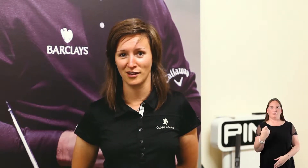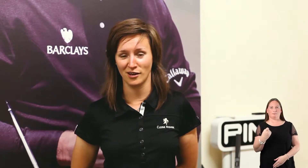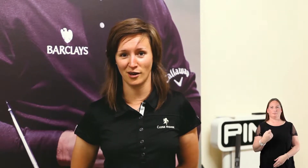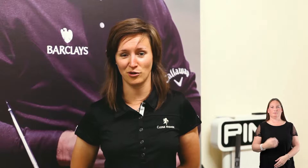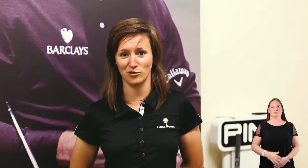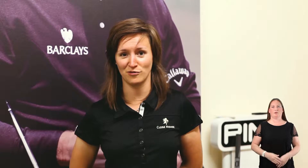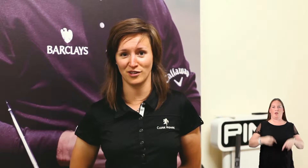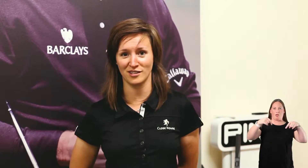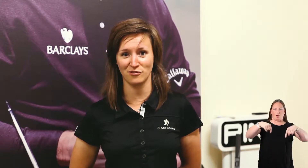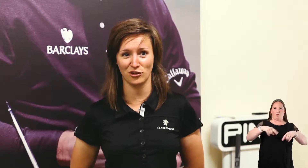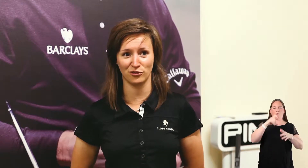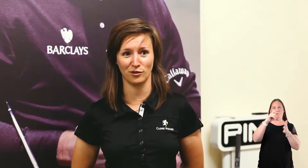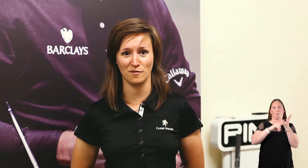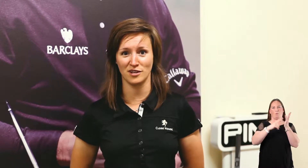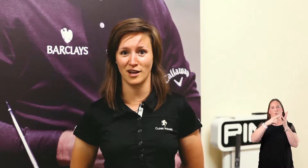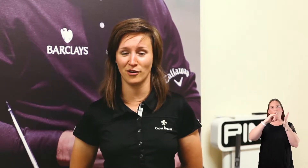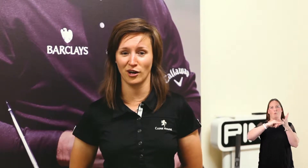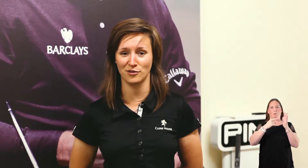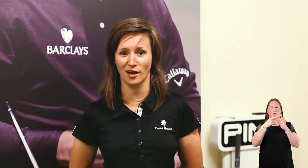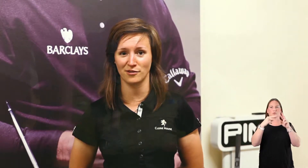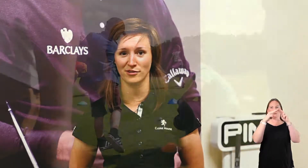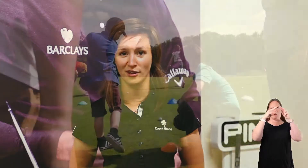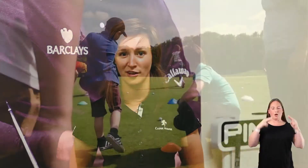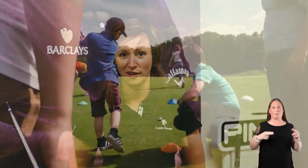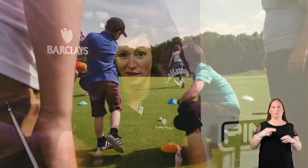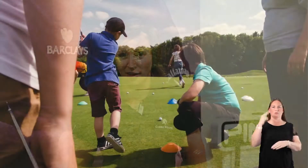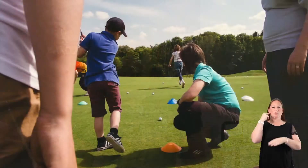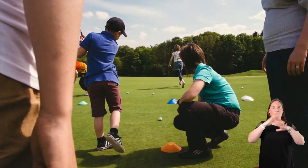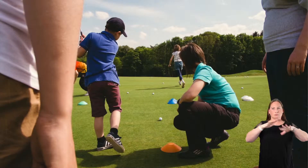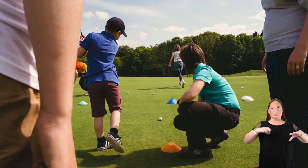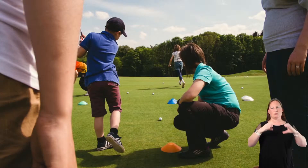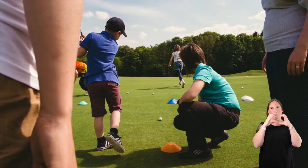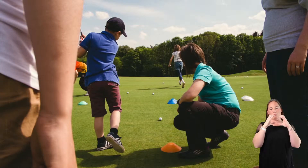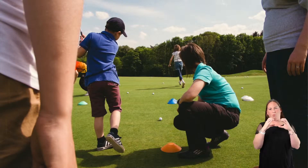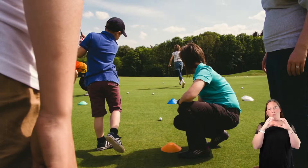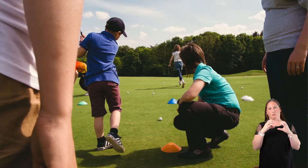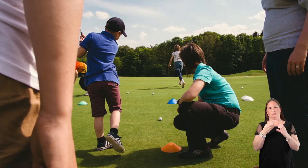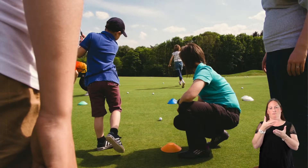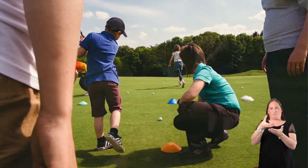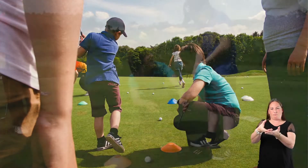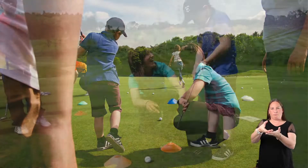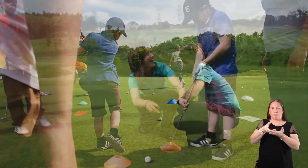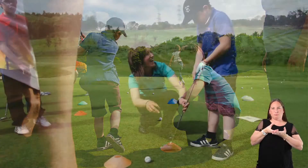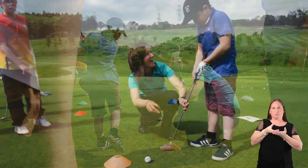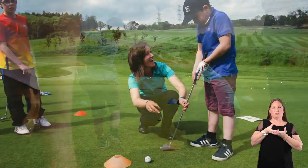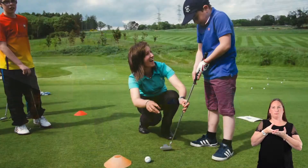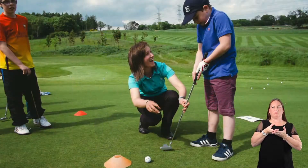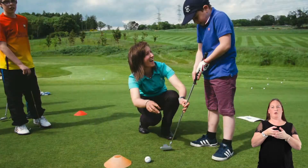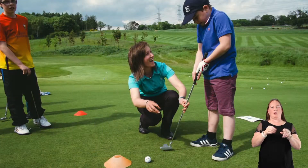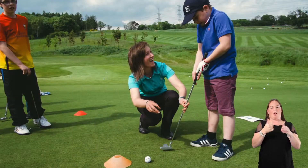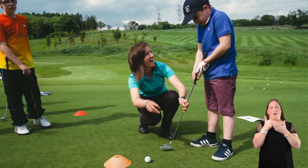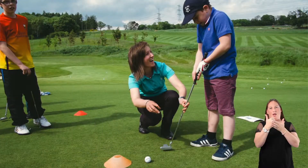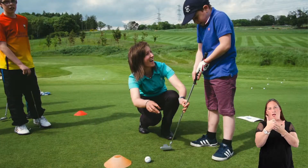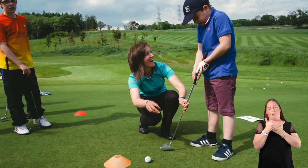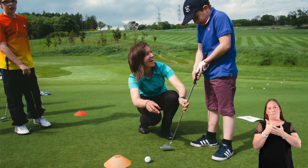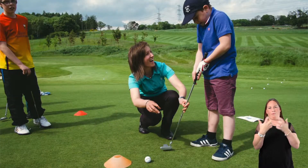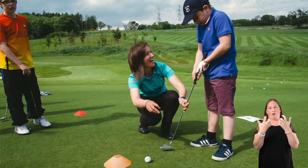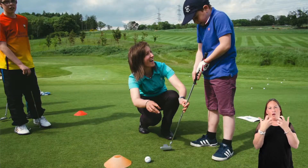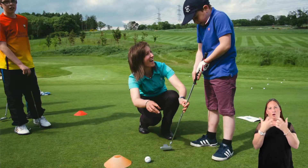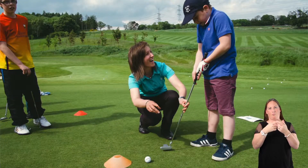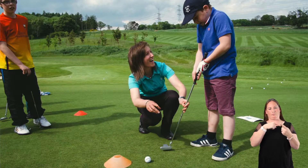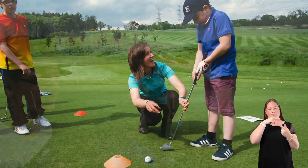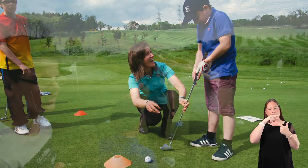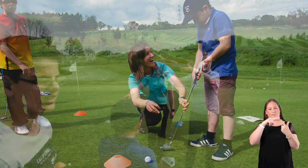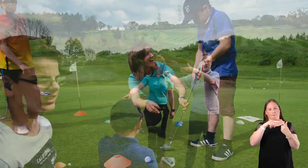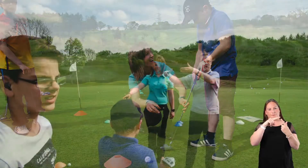the coach for the deaf children that we've done here at Close House. It's really helped us not only fund the coaching but also the interpreter, which